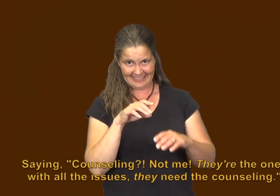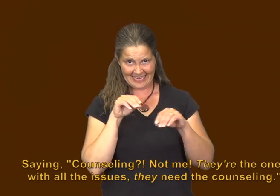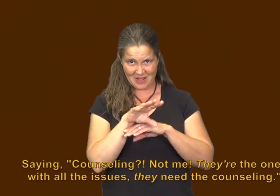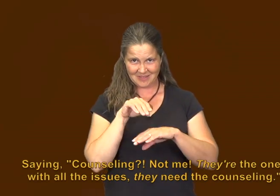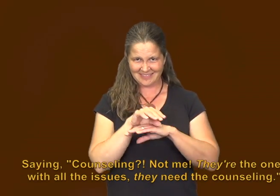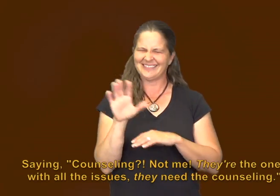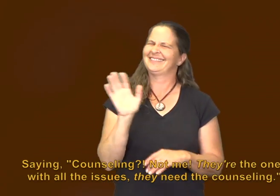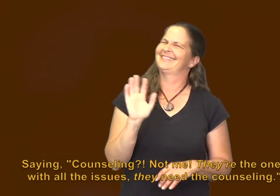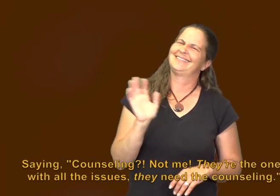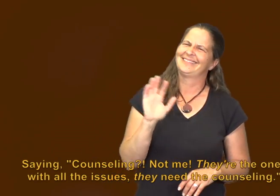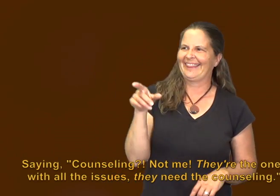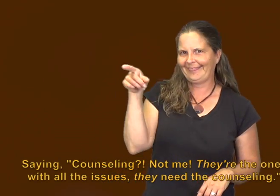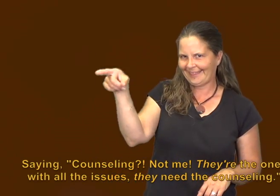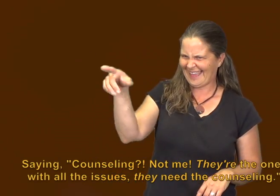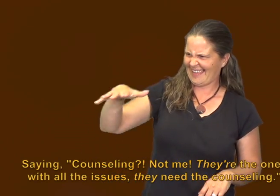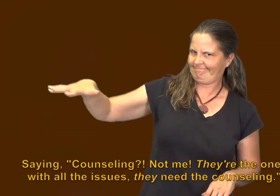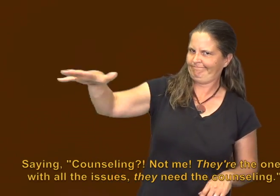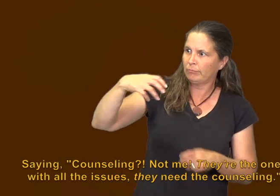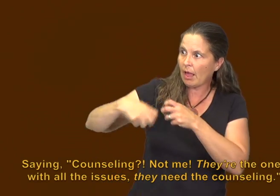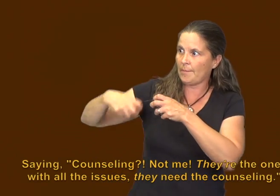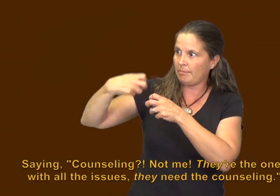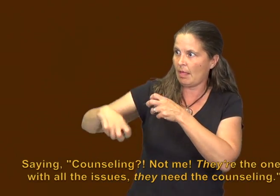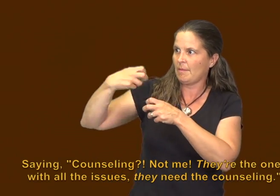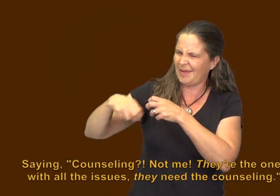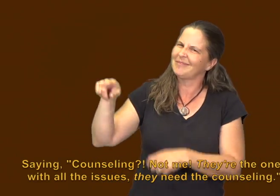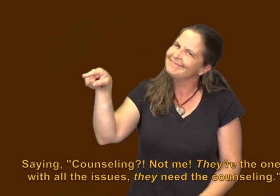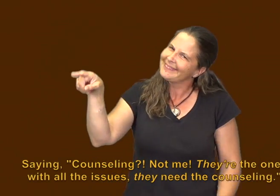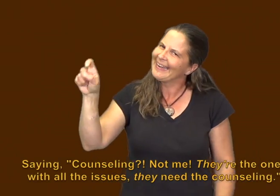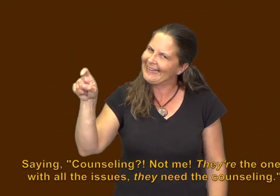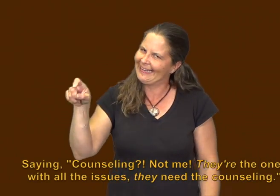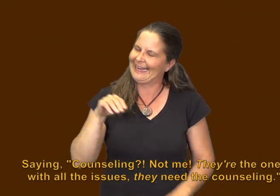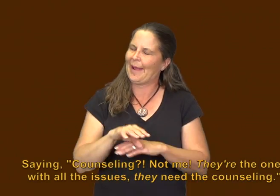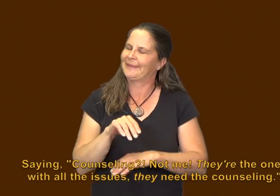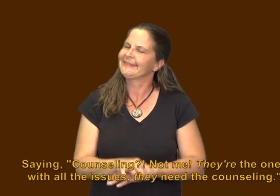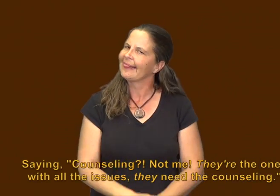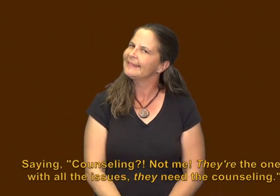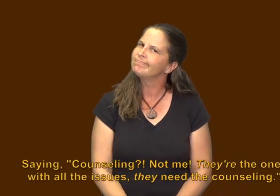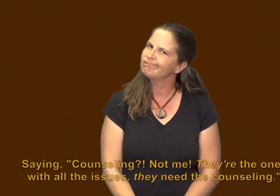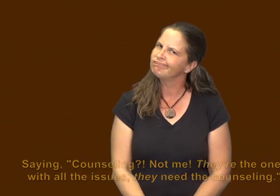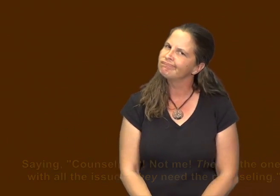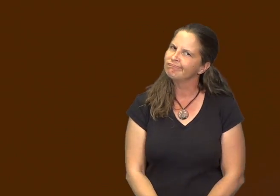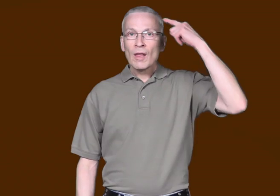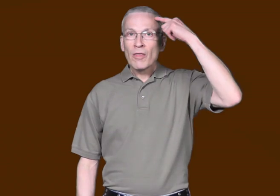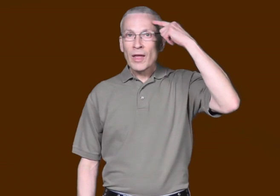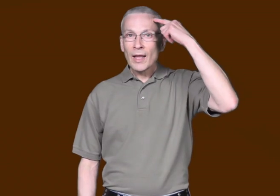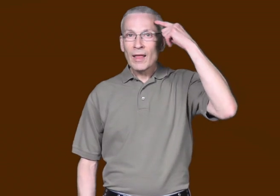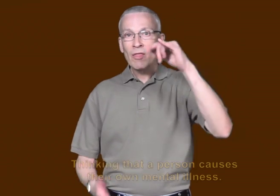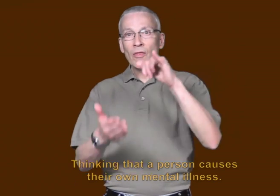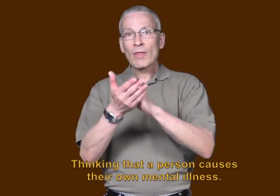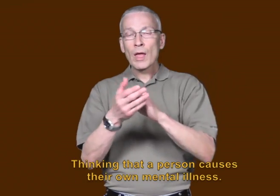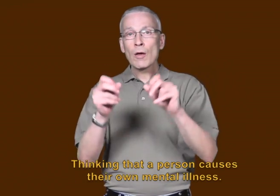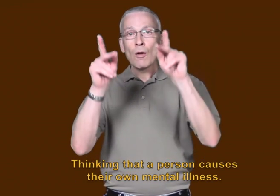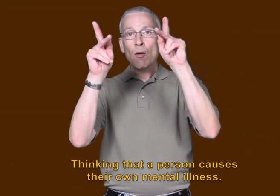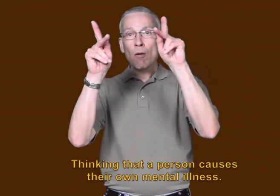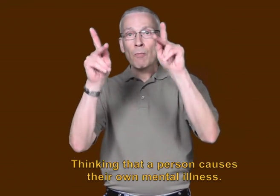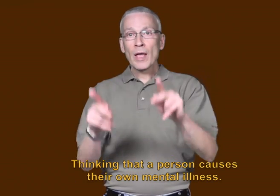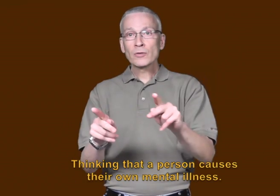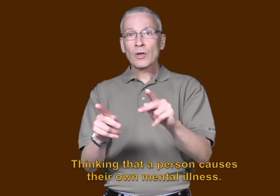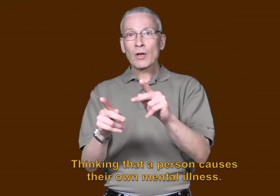Saying, counseling? Not me. They're the ones with all the issues. They need the counseling. Thinking that